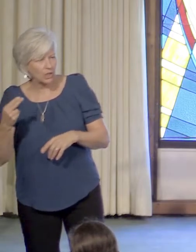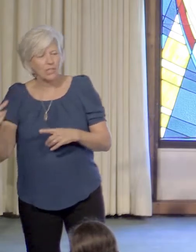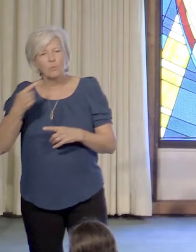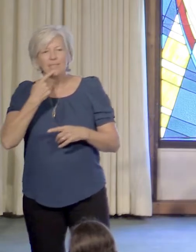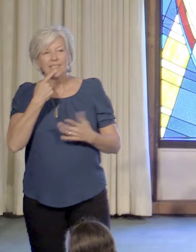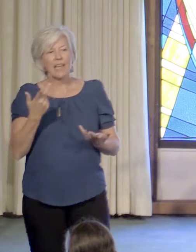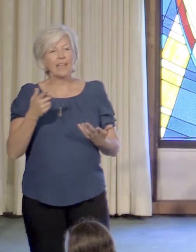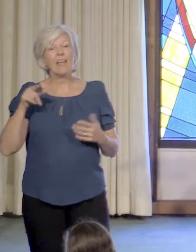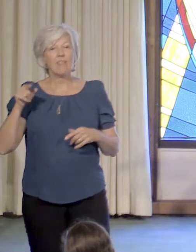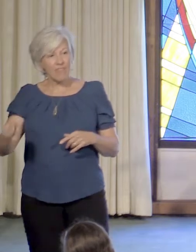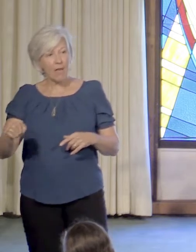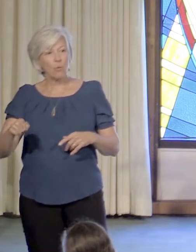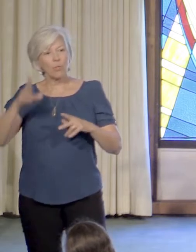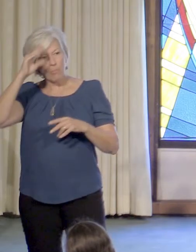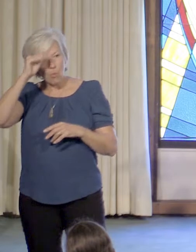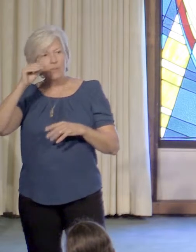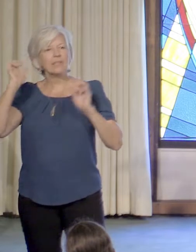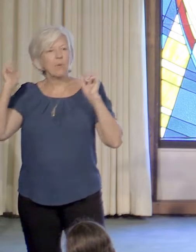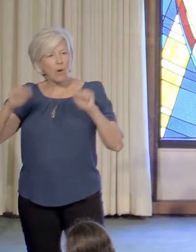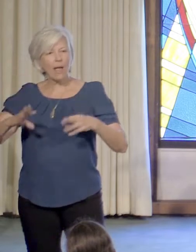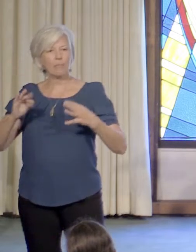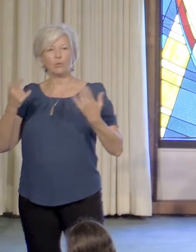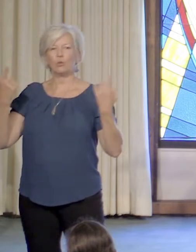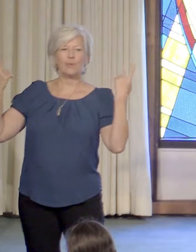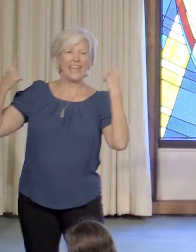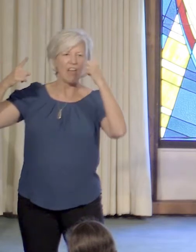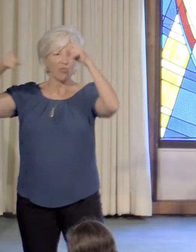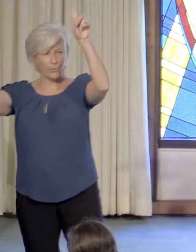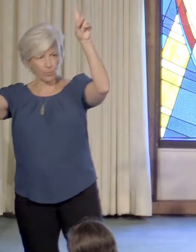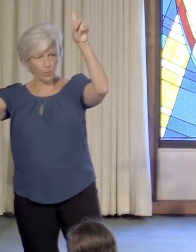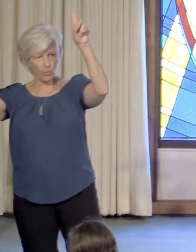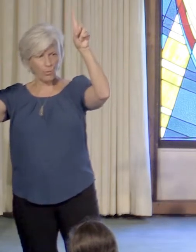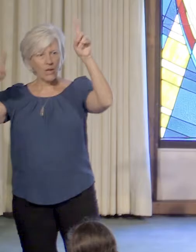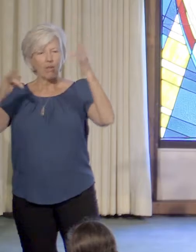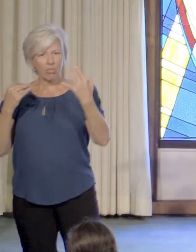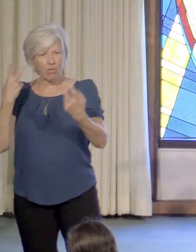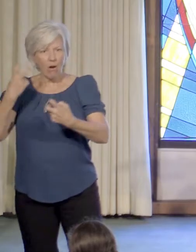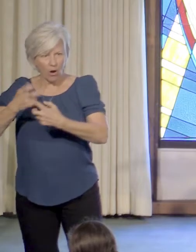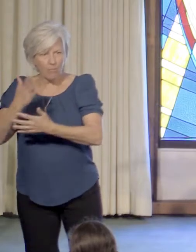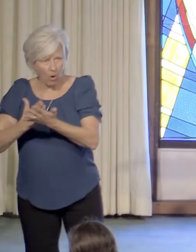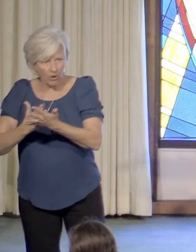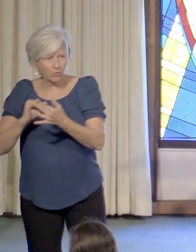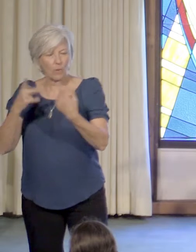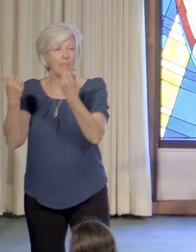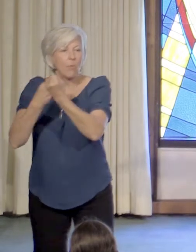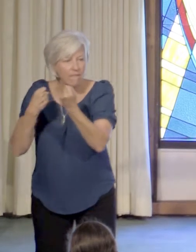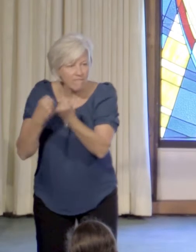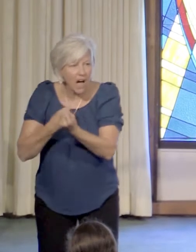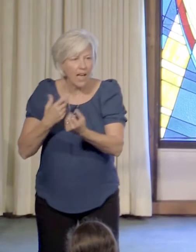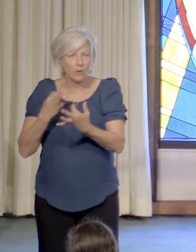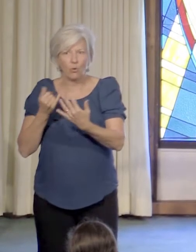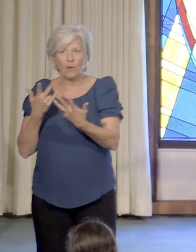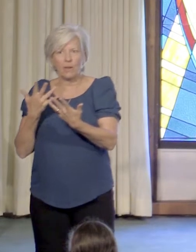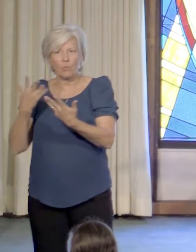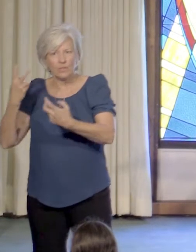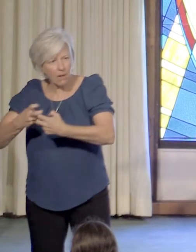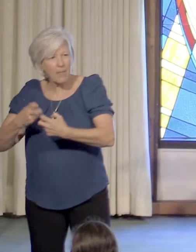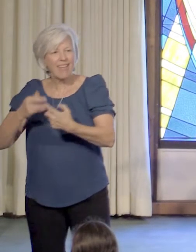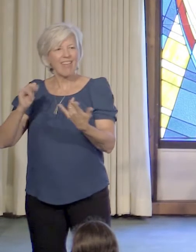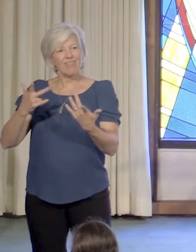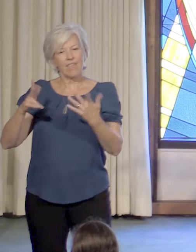get through all the difficult things that had to be done. When they were in the fight, when it was rough, the laughing boys were the ones. And I think that's what